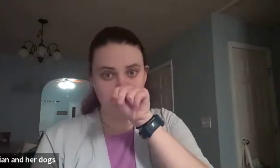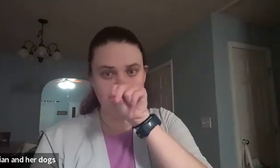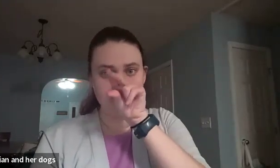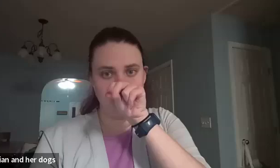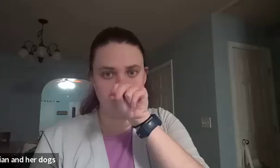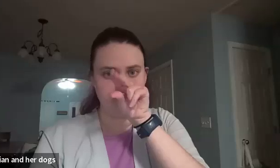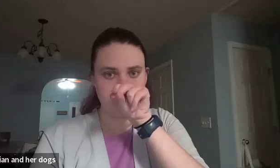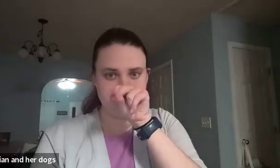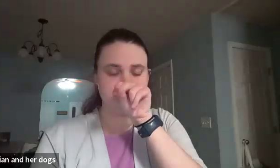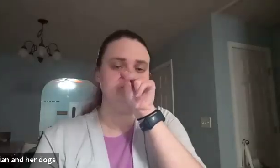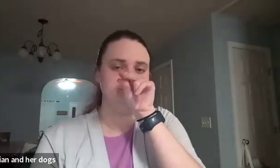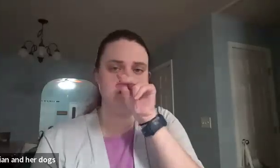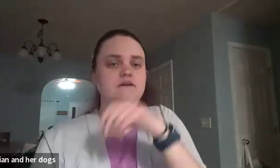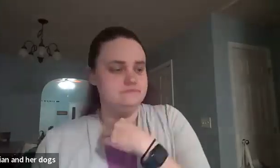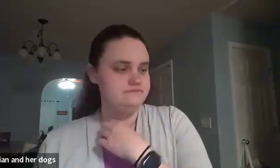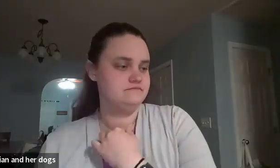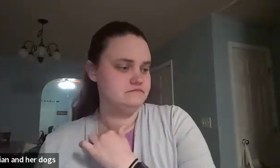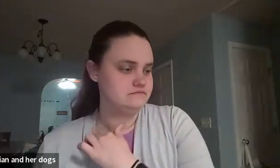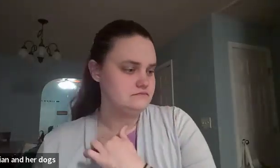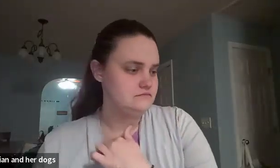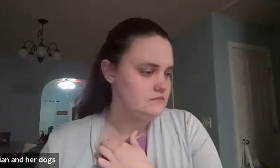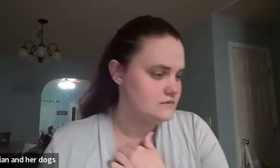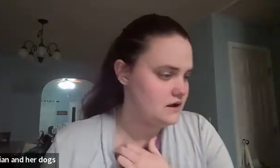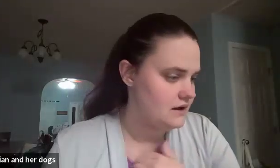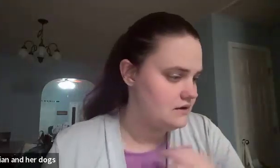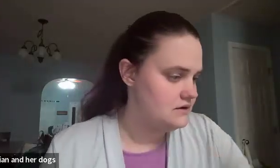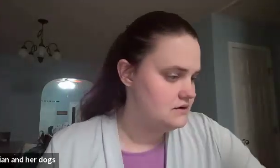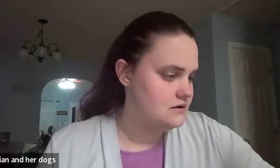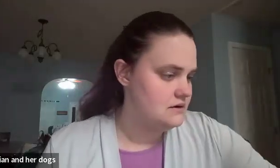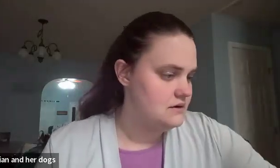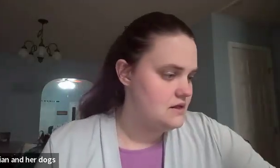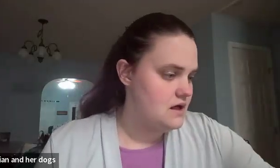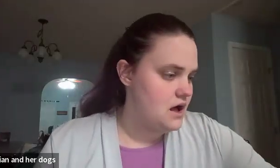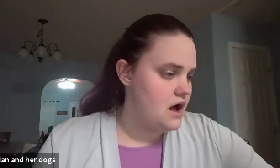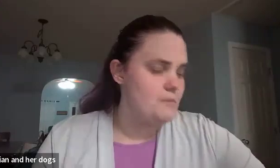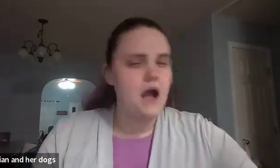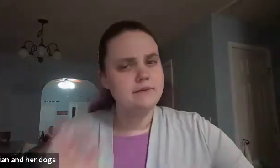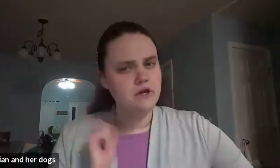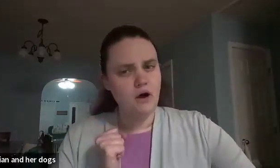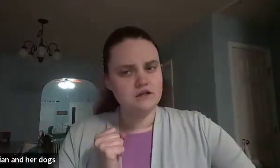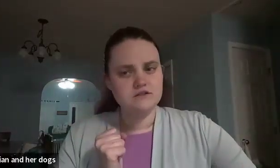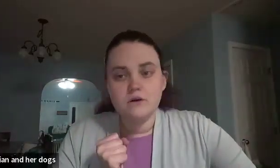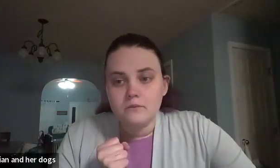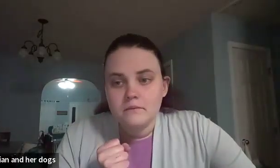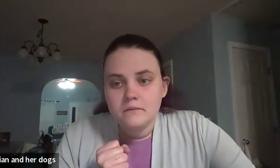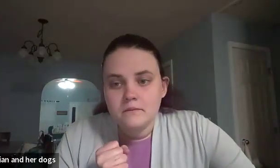bill. Duck, duck. Okay. I am gonna pause. Oh,